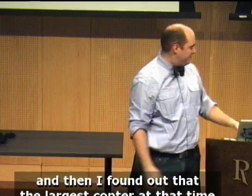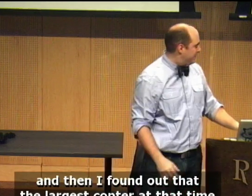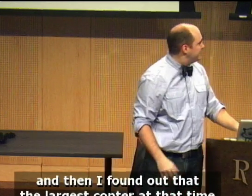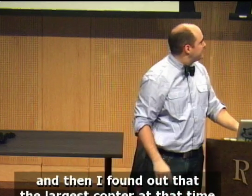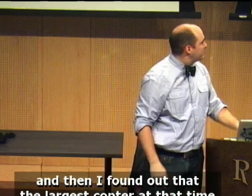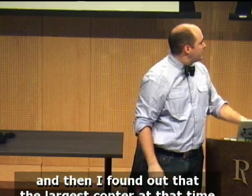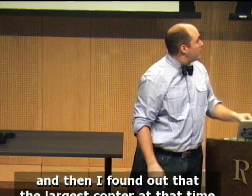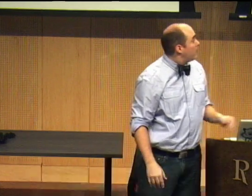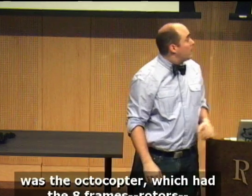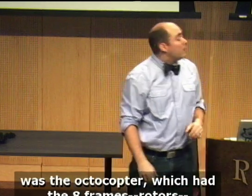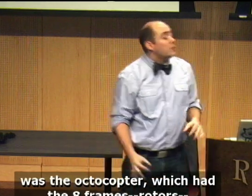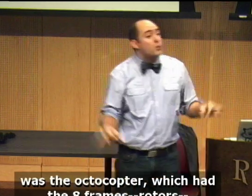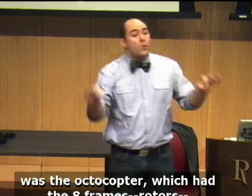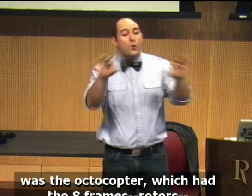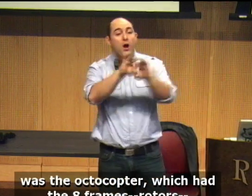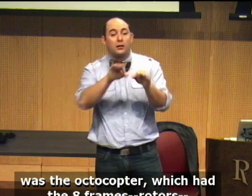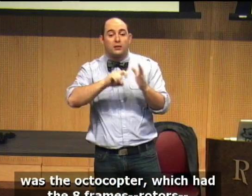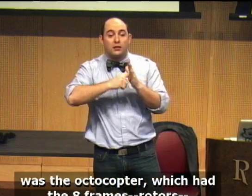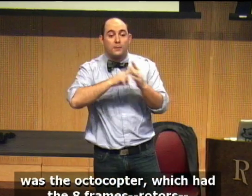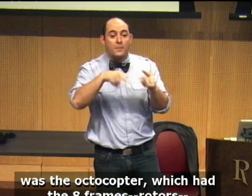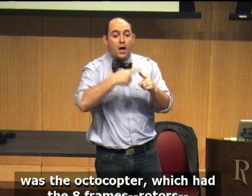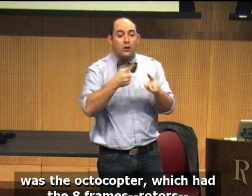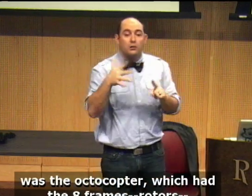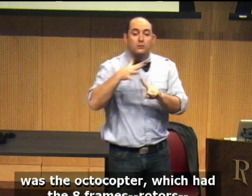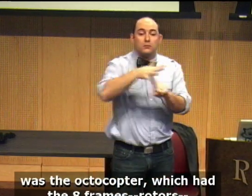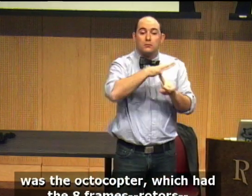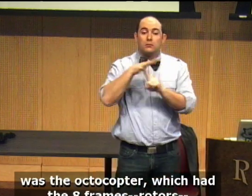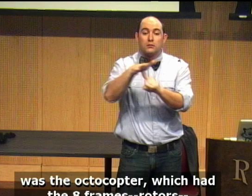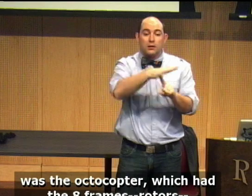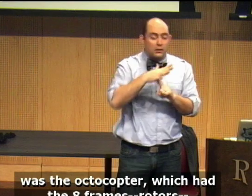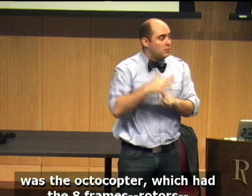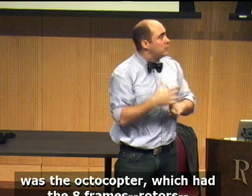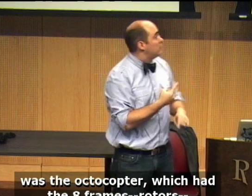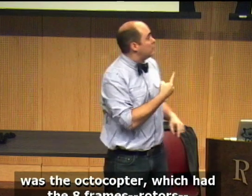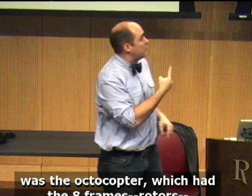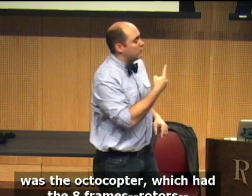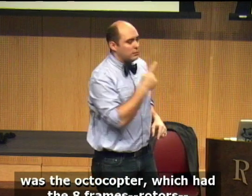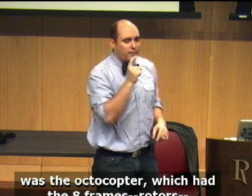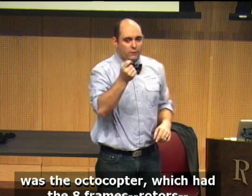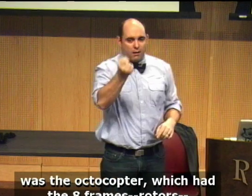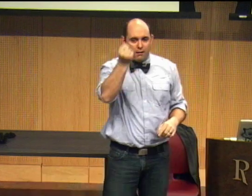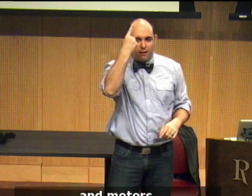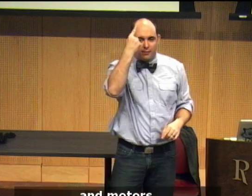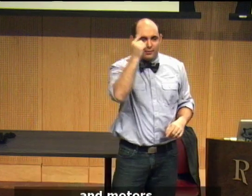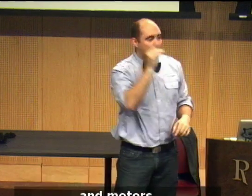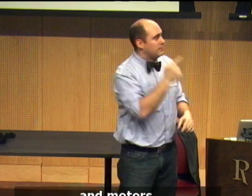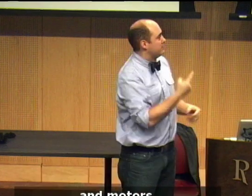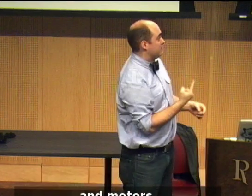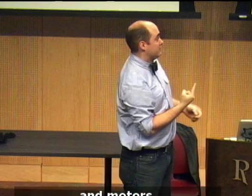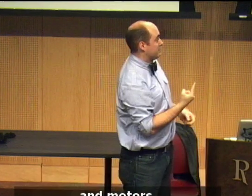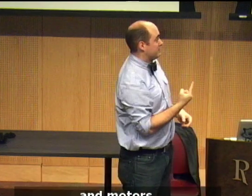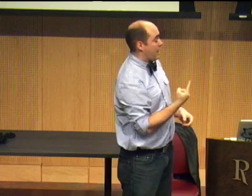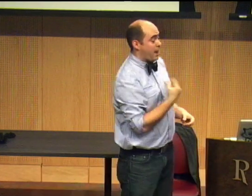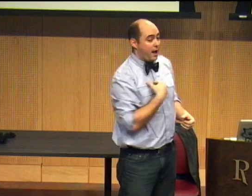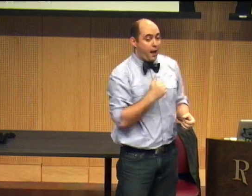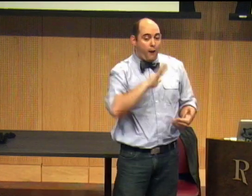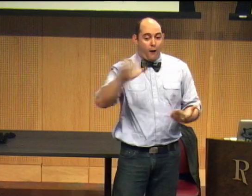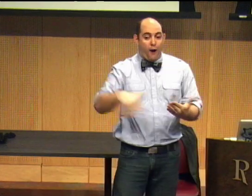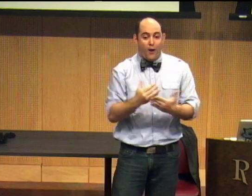at that time was the octocopter, which had the 8 frames, rotors, and motors.